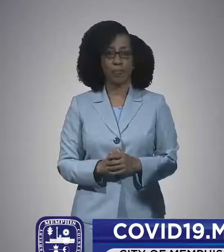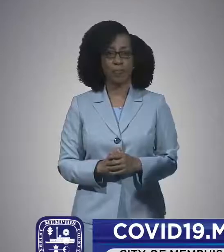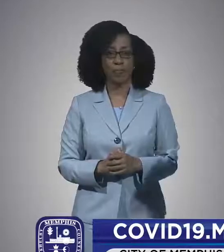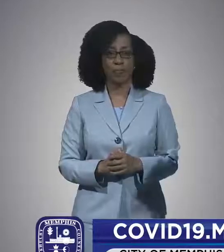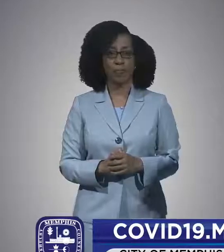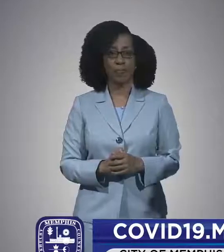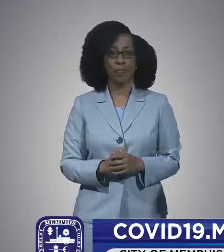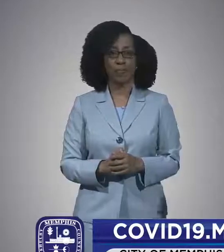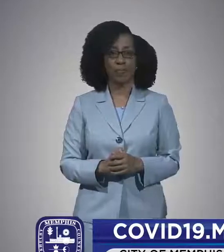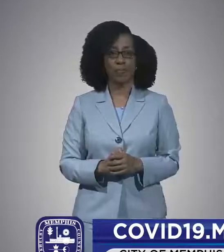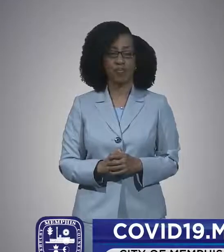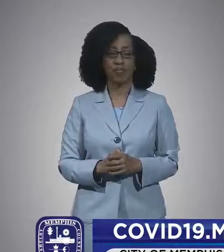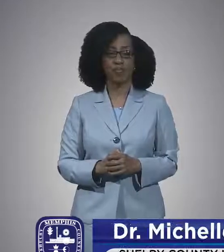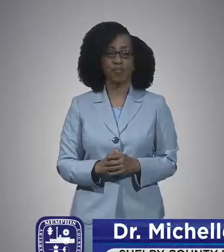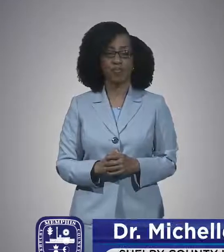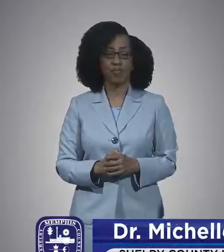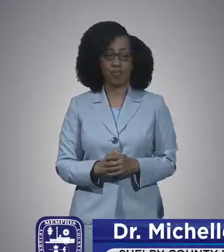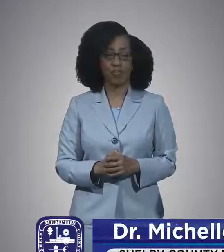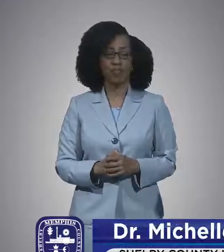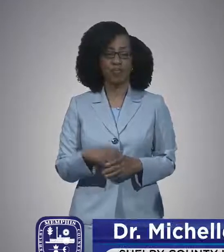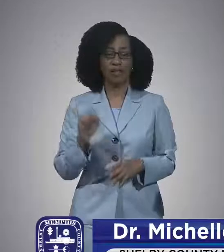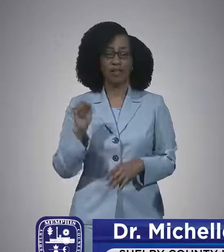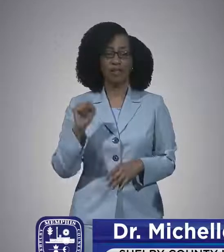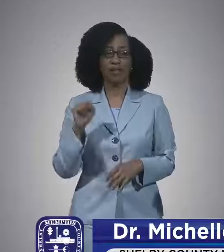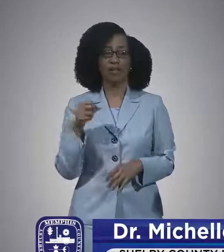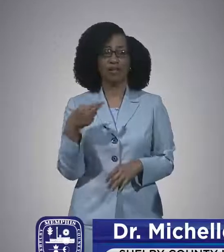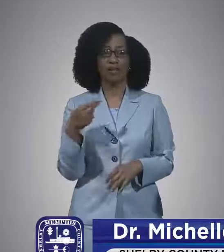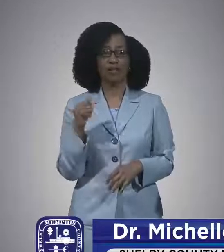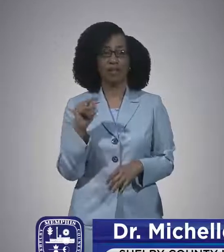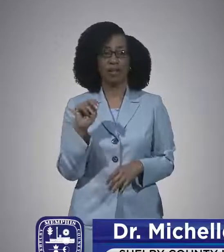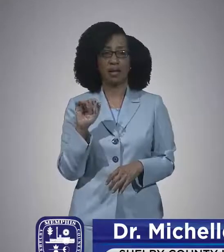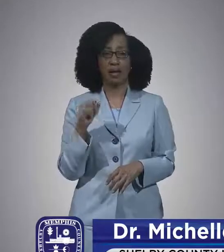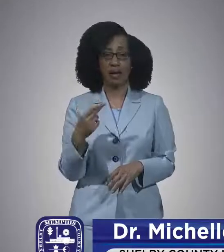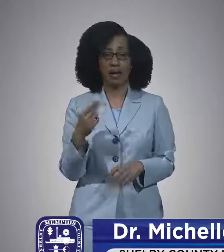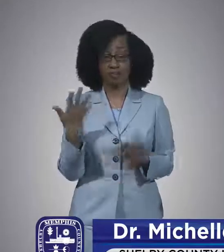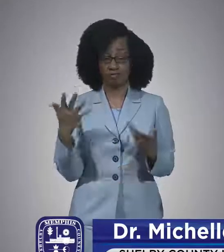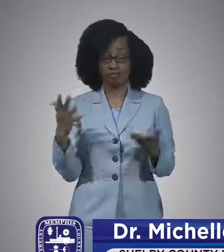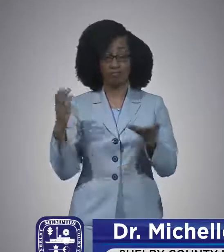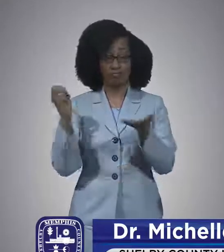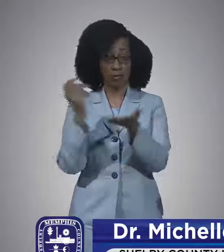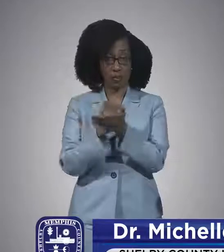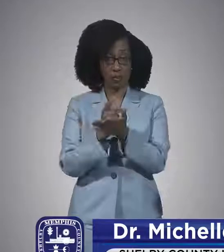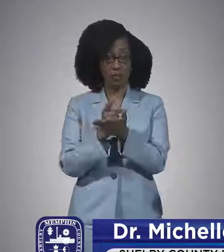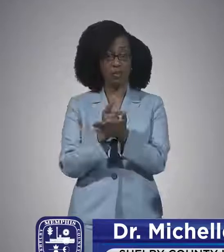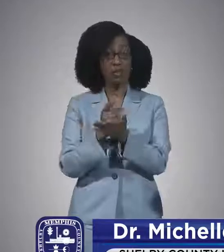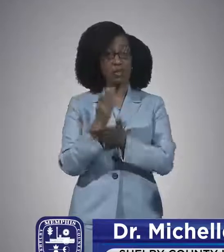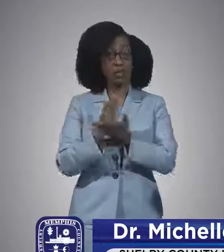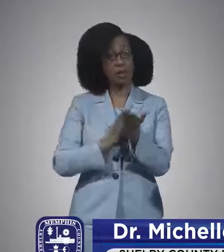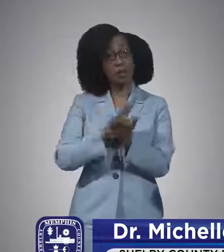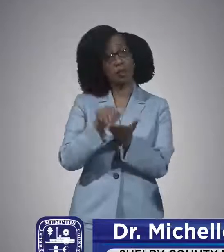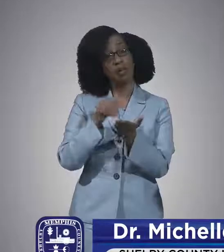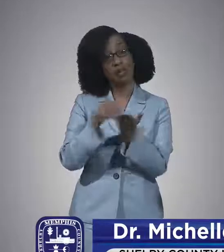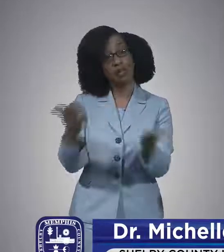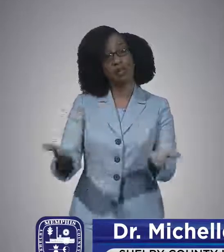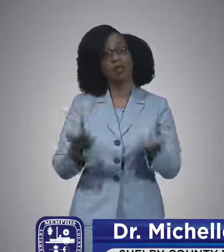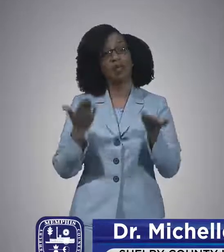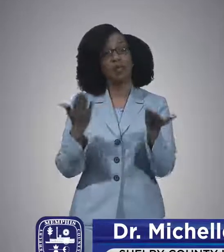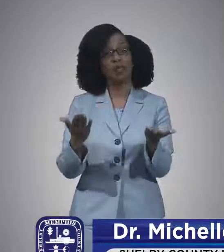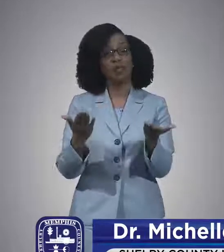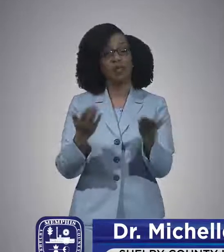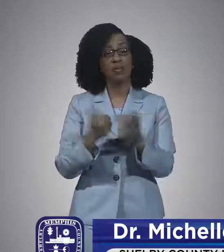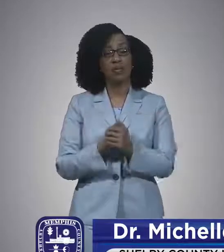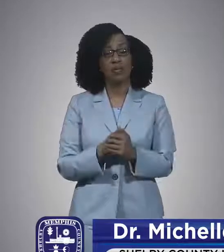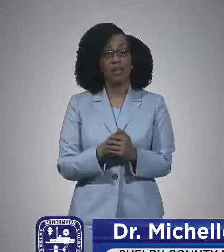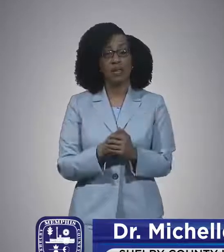that? So, yes, Hannah, you're exactly right. That has been approved. We do have centers offering that. And it